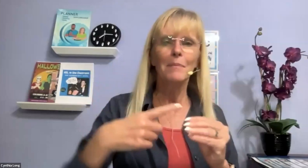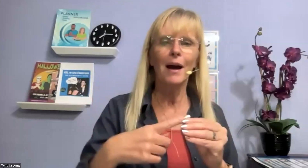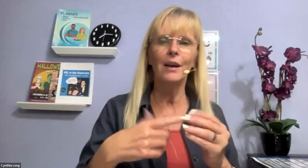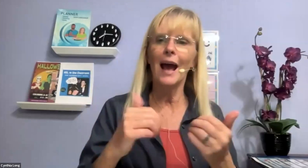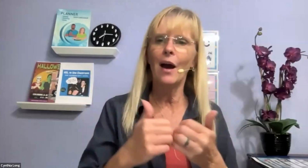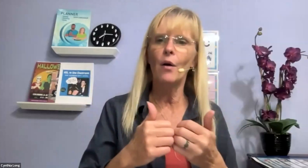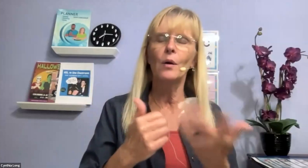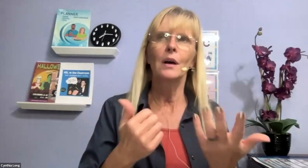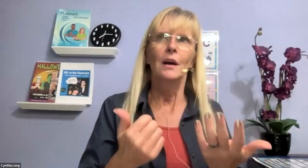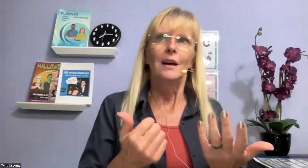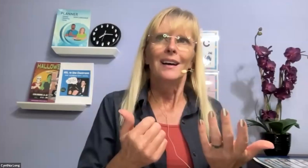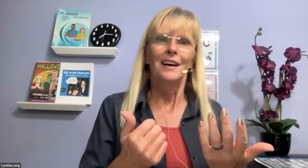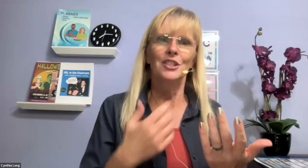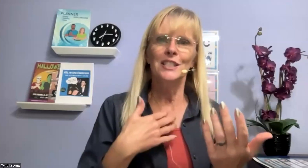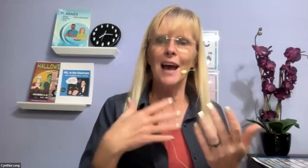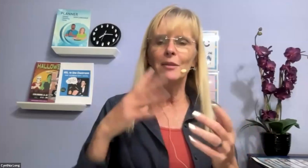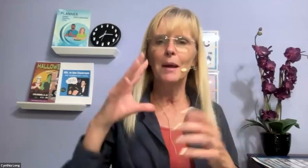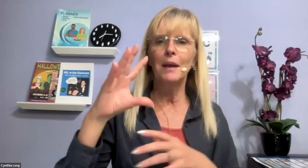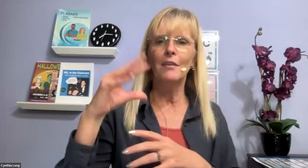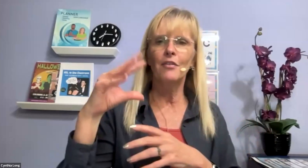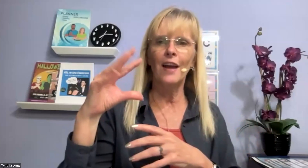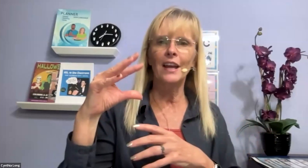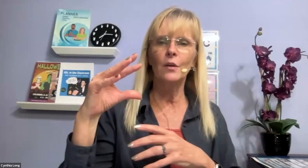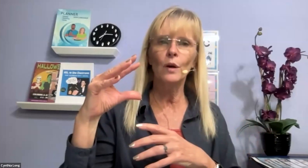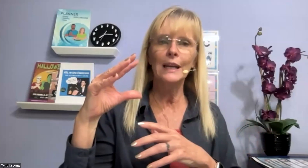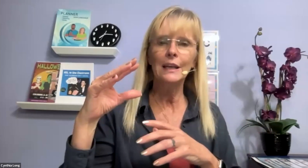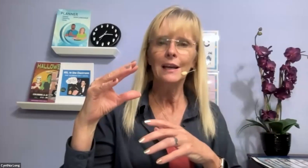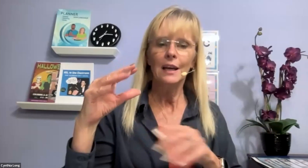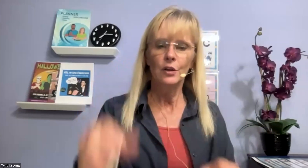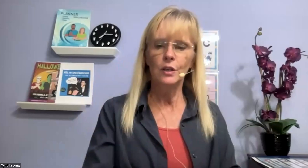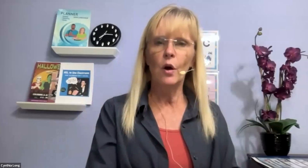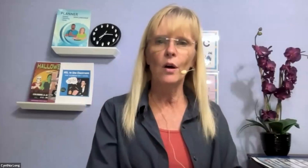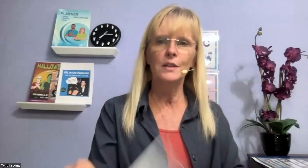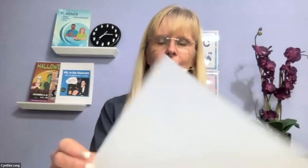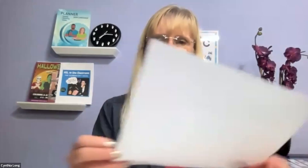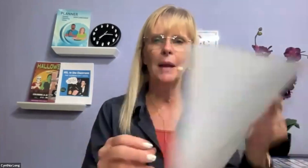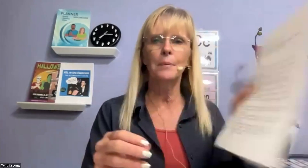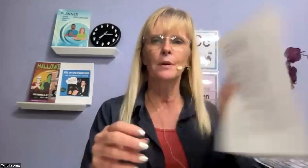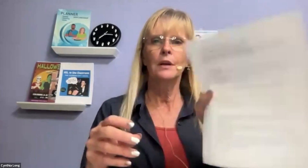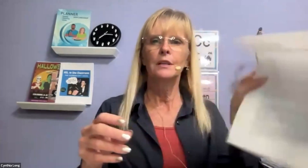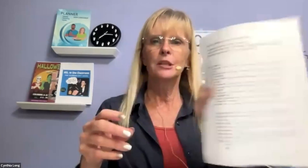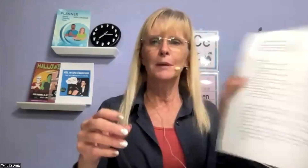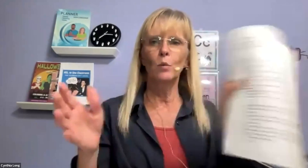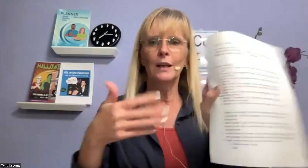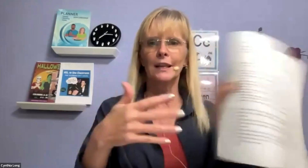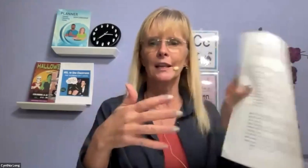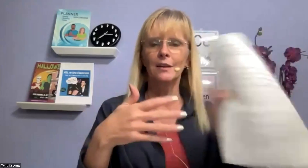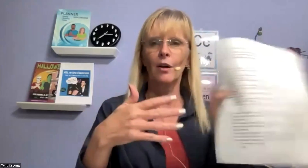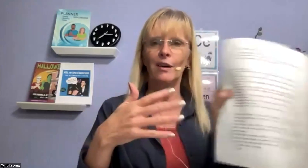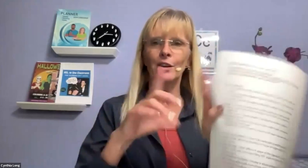about how just having maybe a fan running could cause a paper to be wiggling,